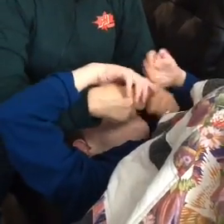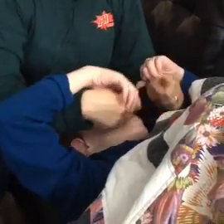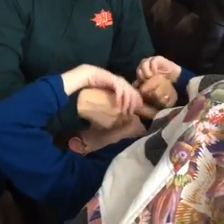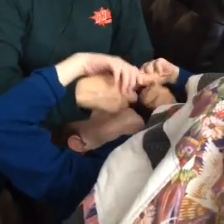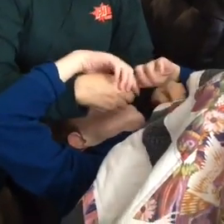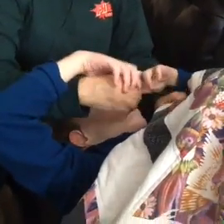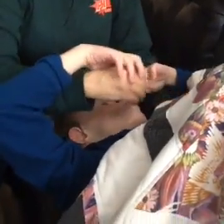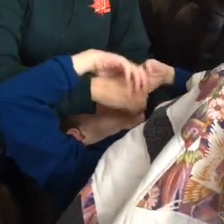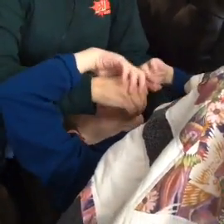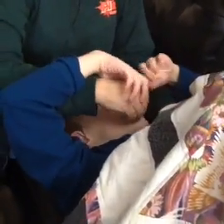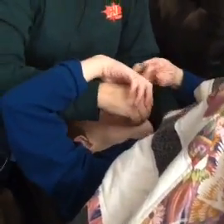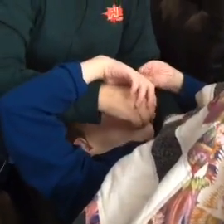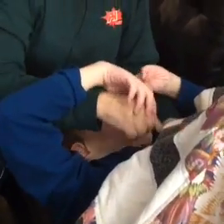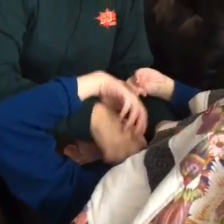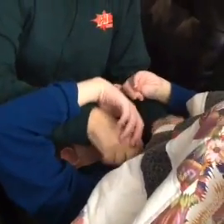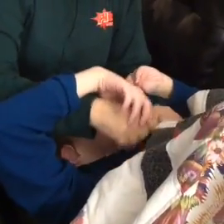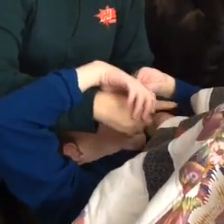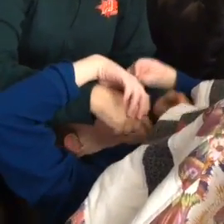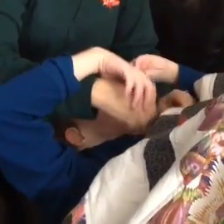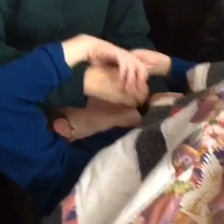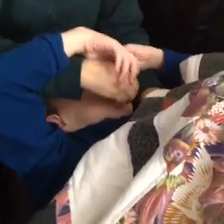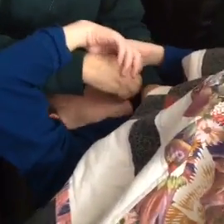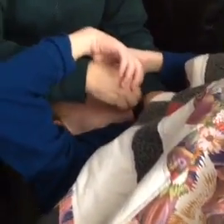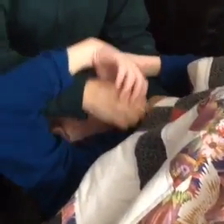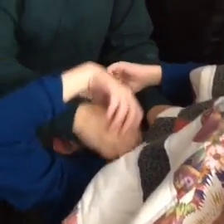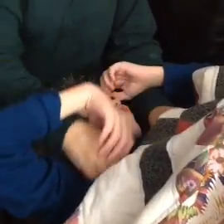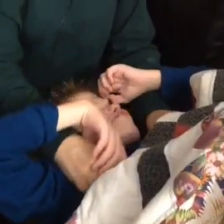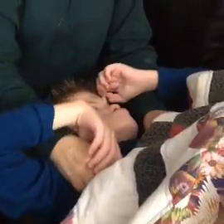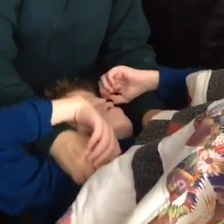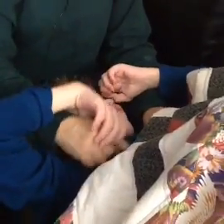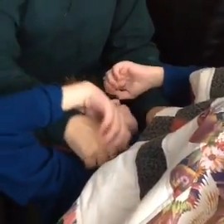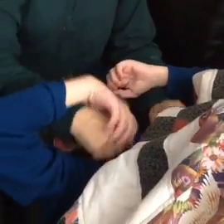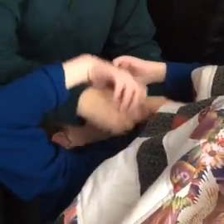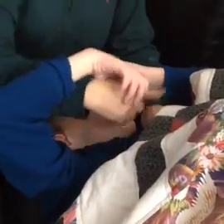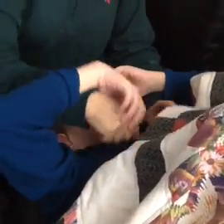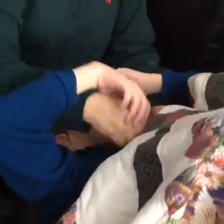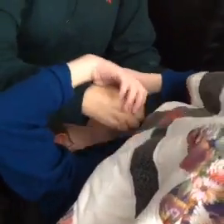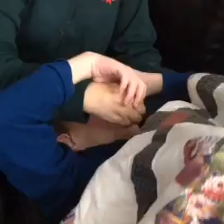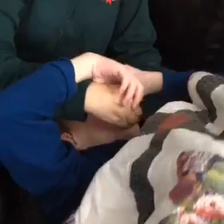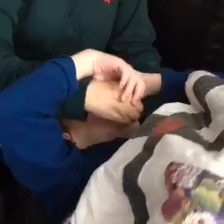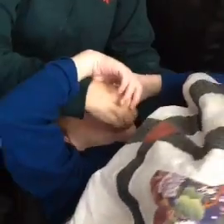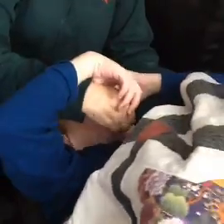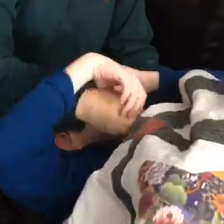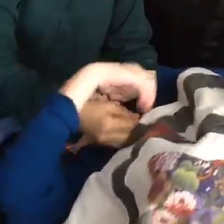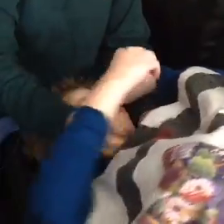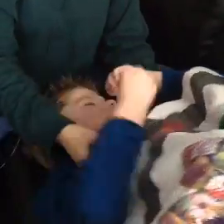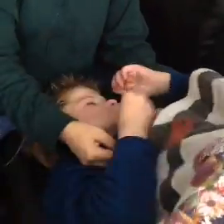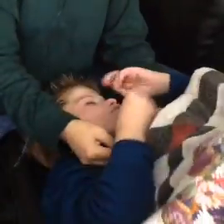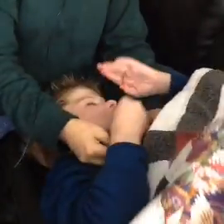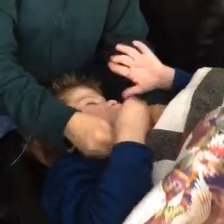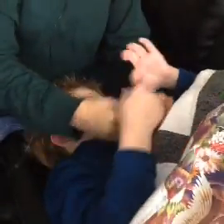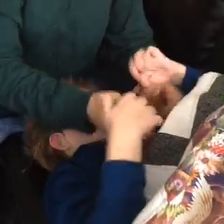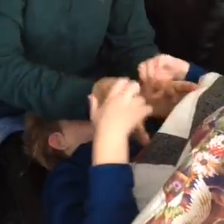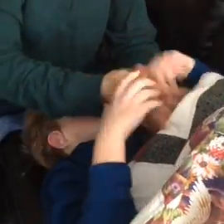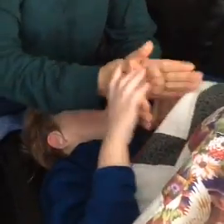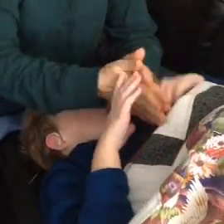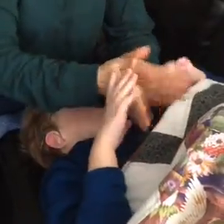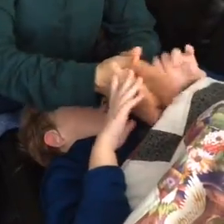let's sign eat. You sign eat. You sign eat. Good job.